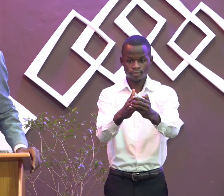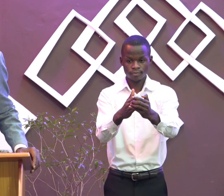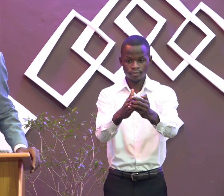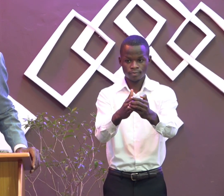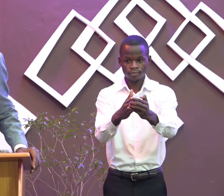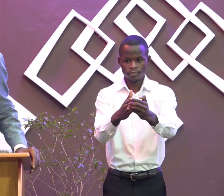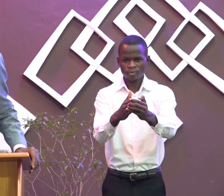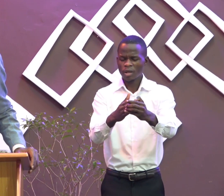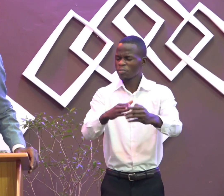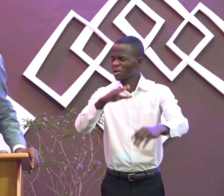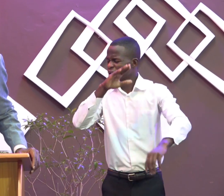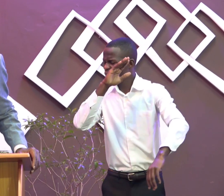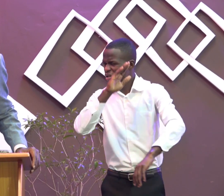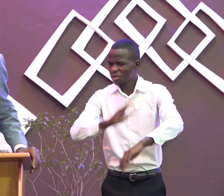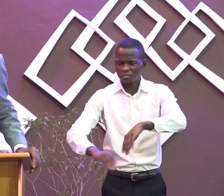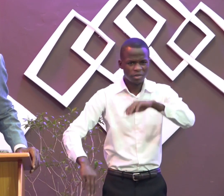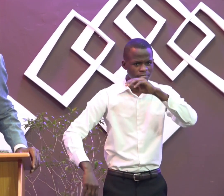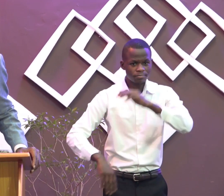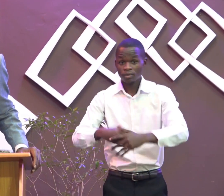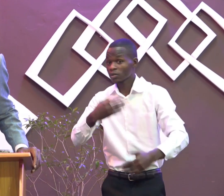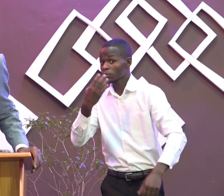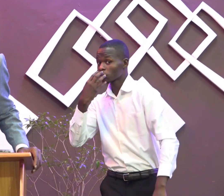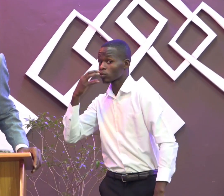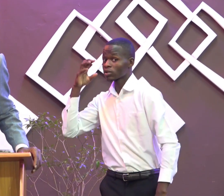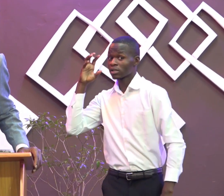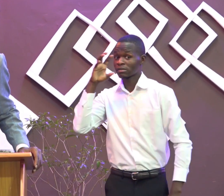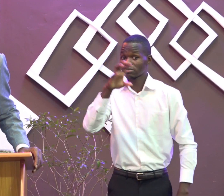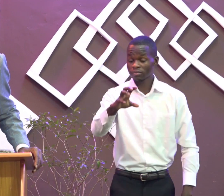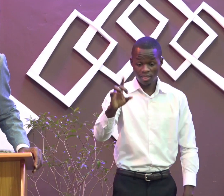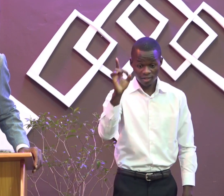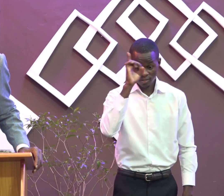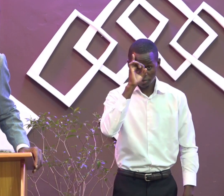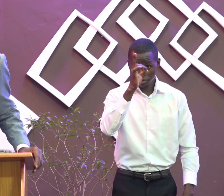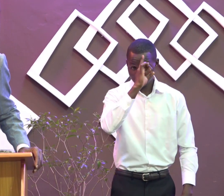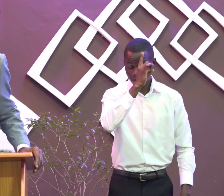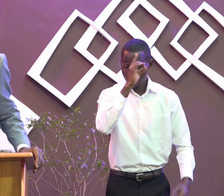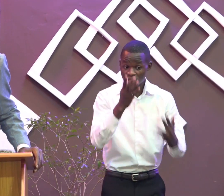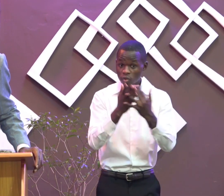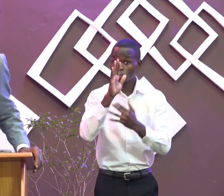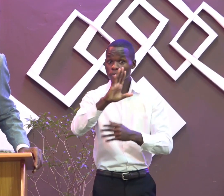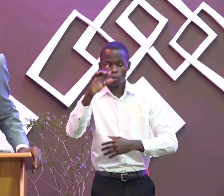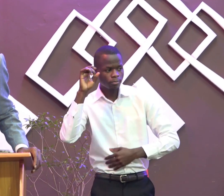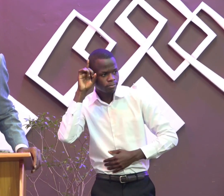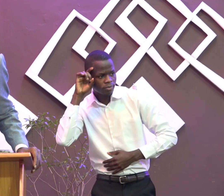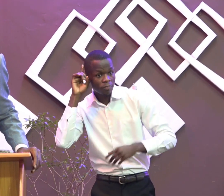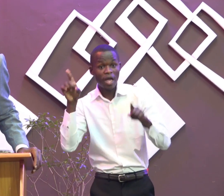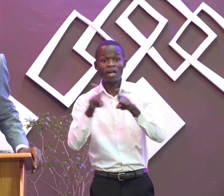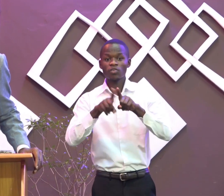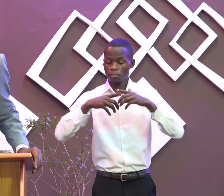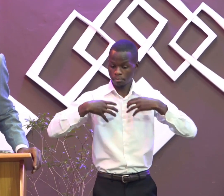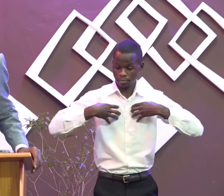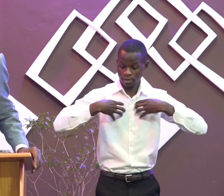obeying authority. Tokolimiranga kabaka ne wankubadde mukulowooza ko sotokolimiranga mugagga mu njuyo